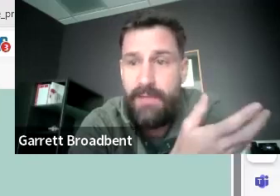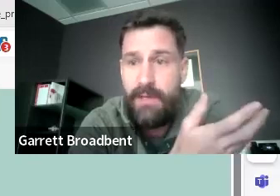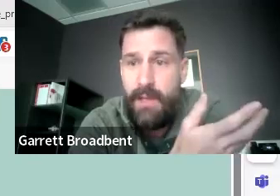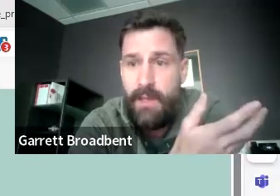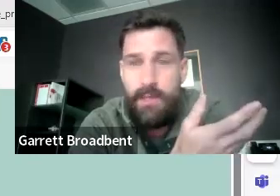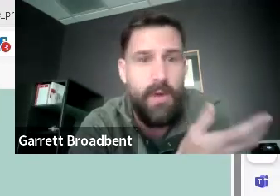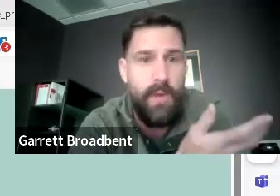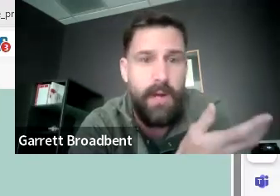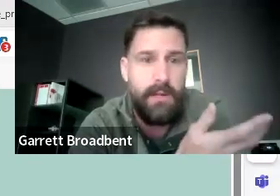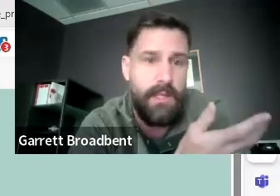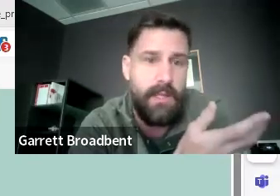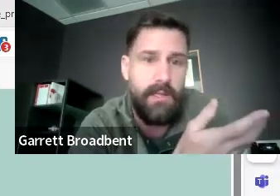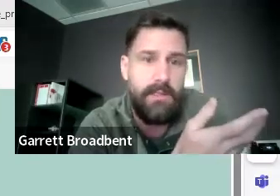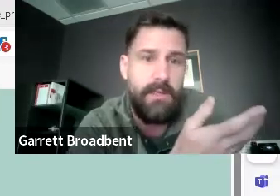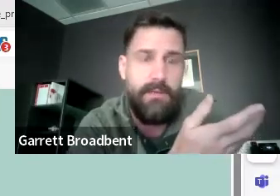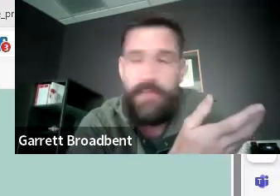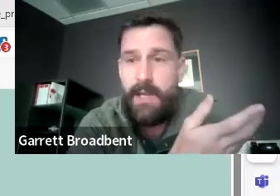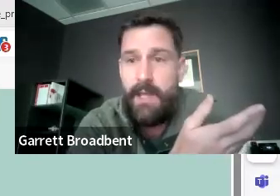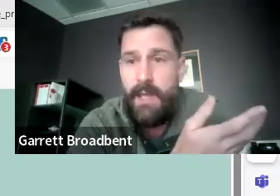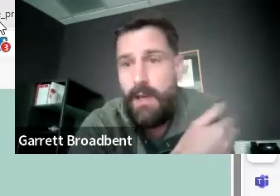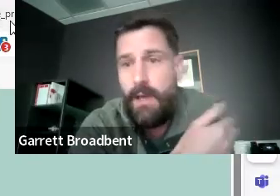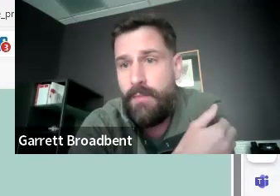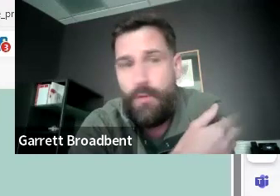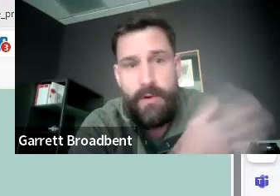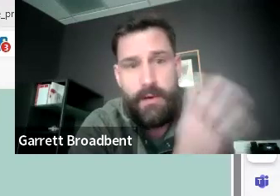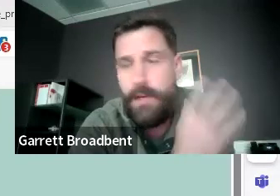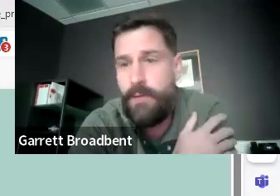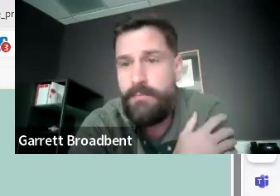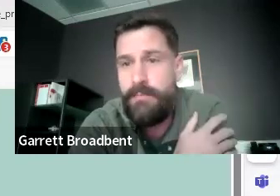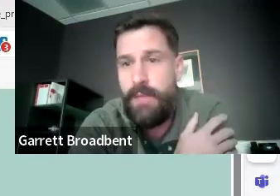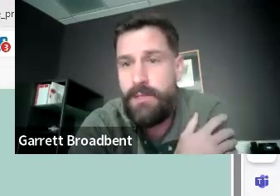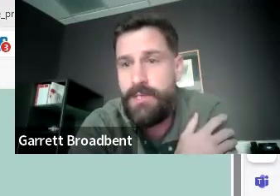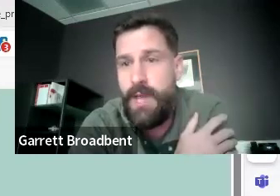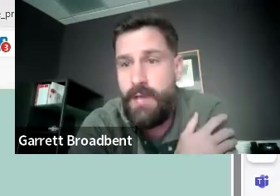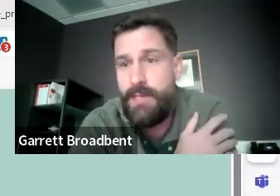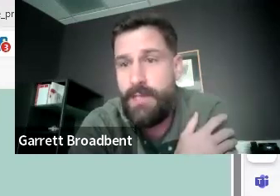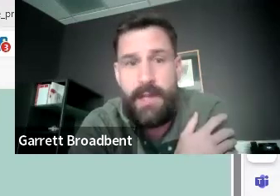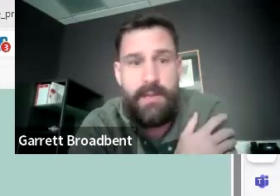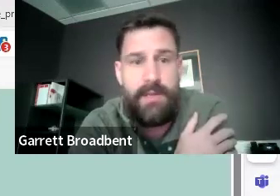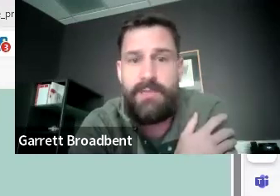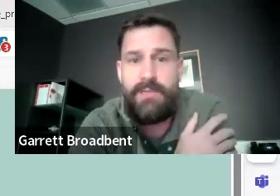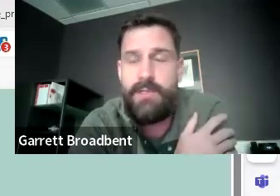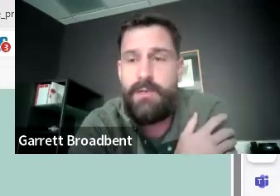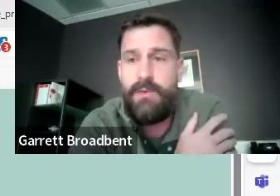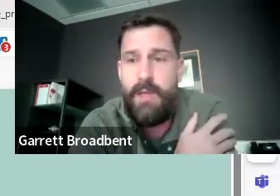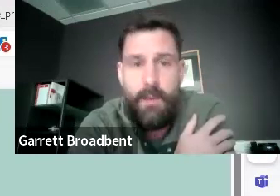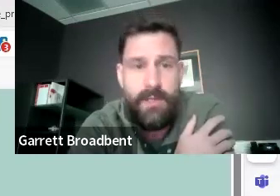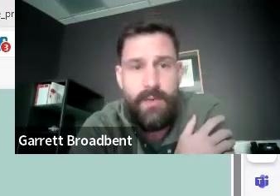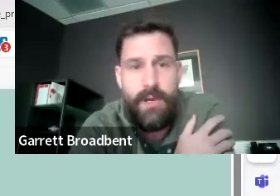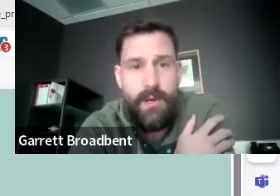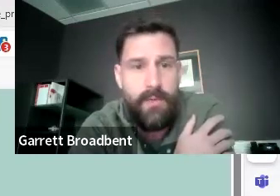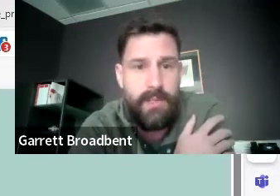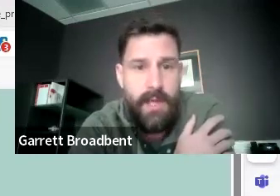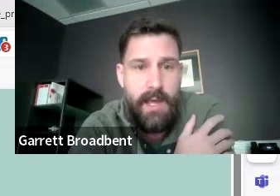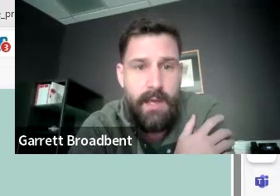you haven't, that you know where to go and find it. Or maybe you're just not interested in that kind of thing. That's fine too. We also